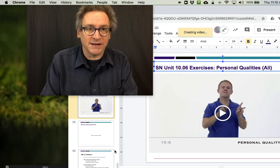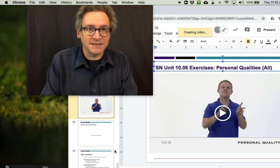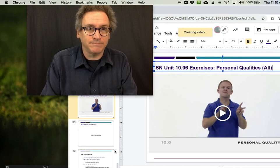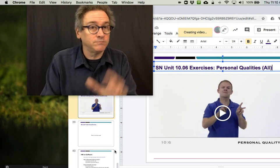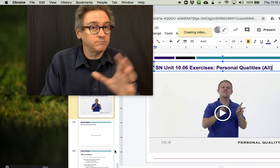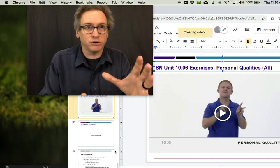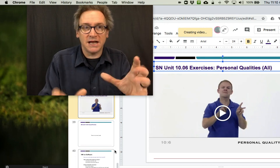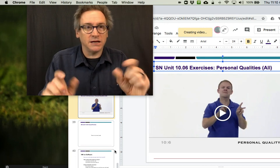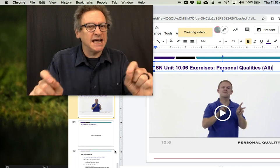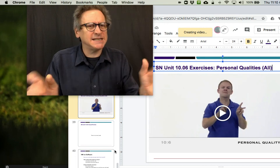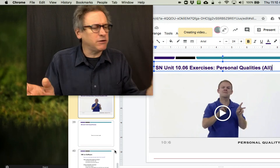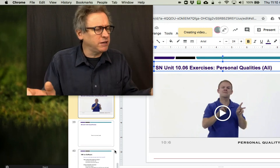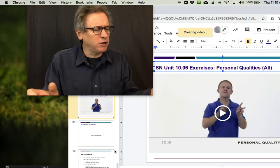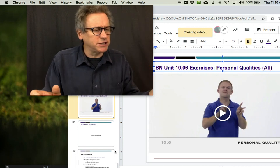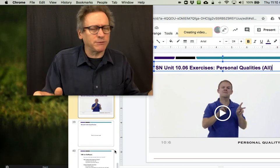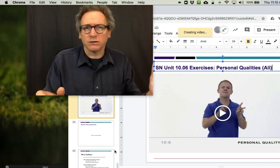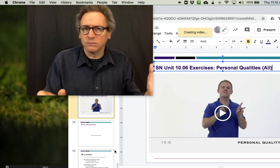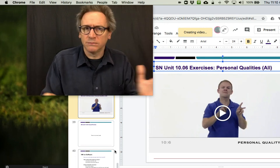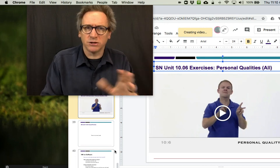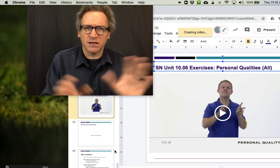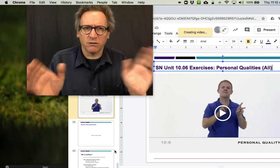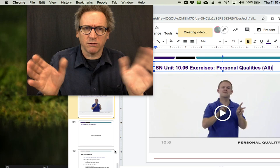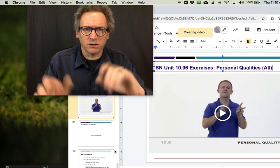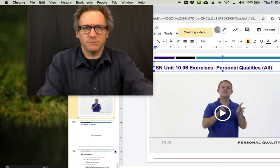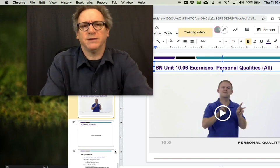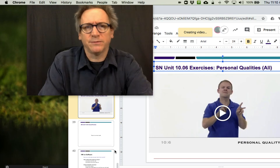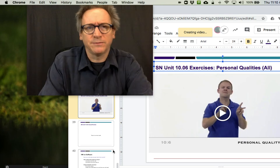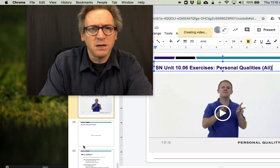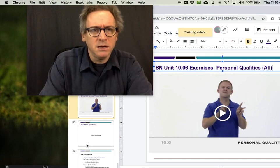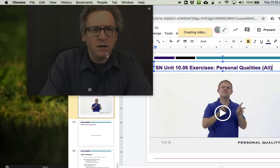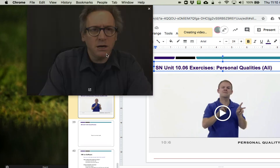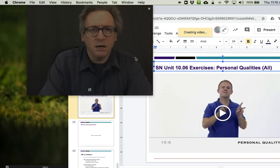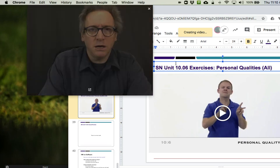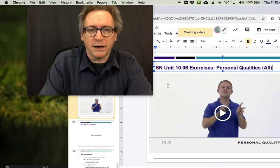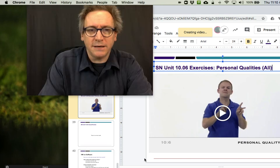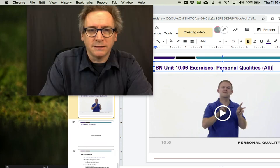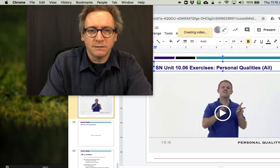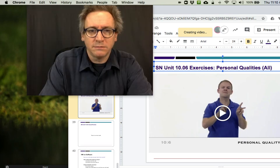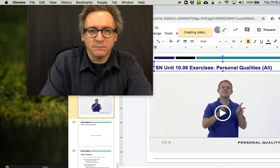But that's it. Personalities. It's not a really long chapter. It's not a long subchapter. All right.